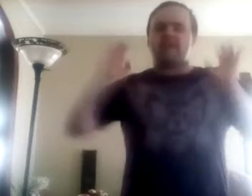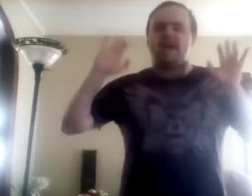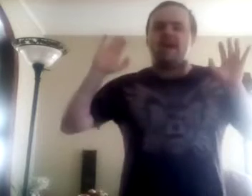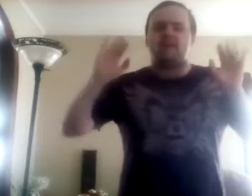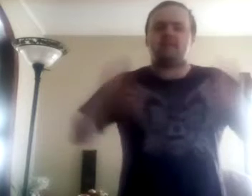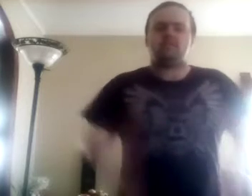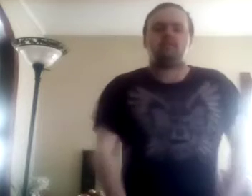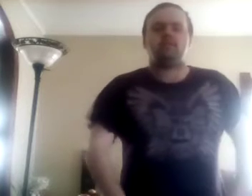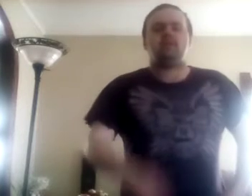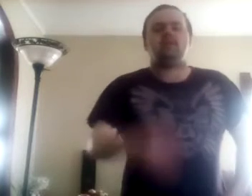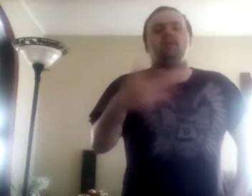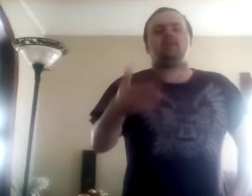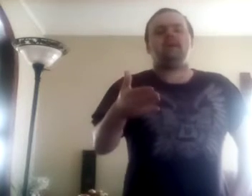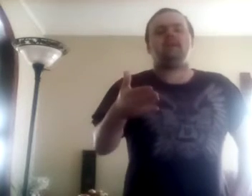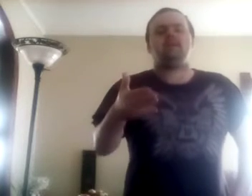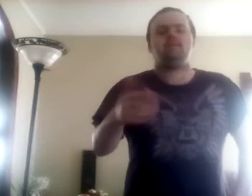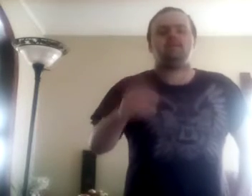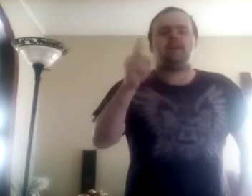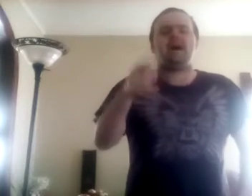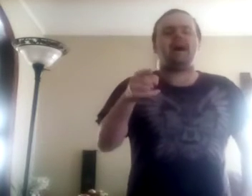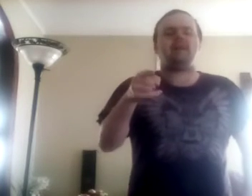Yay! Okay, Dad,